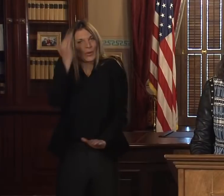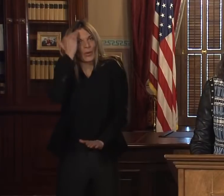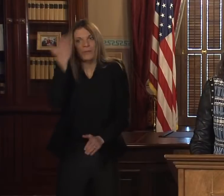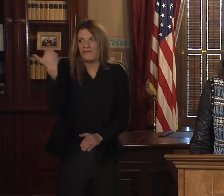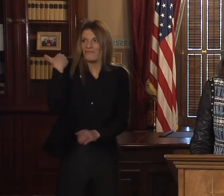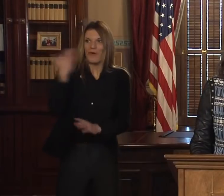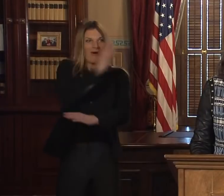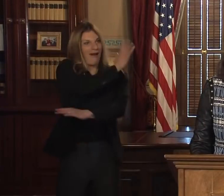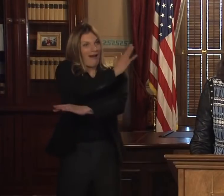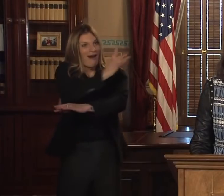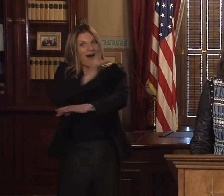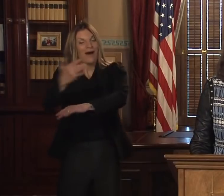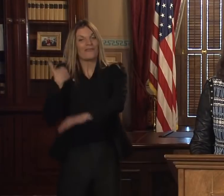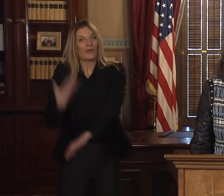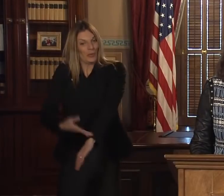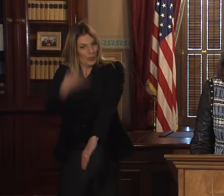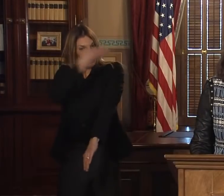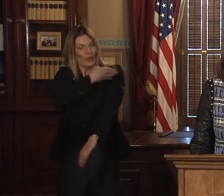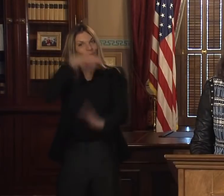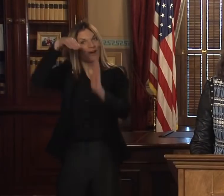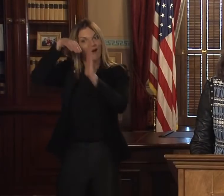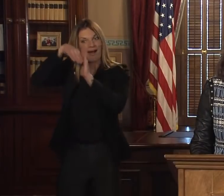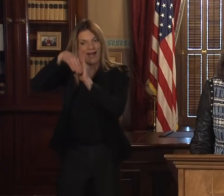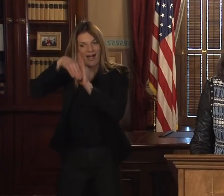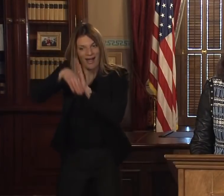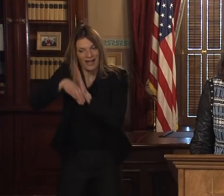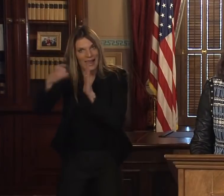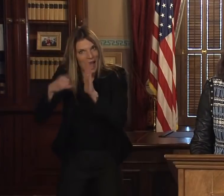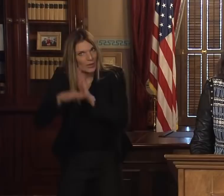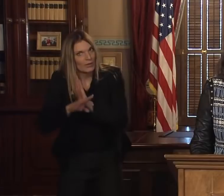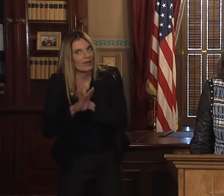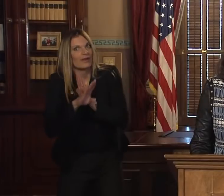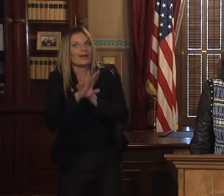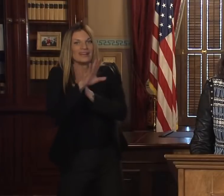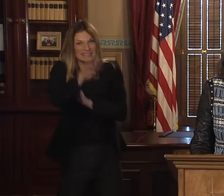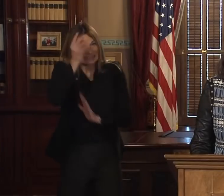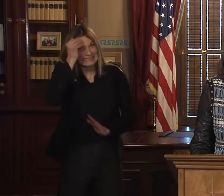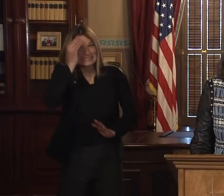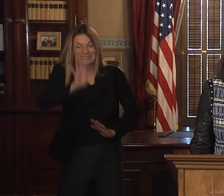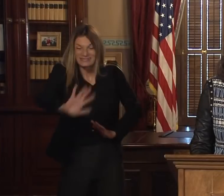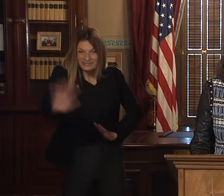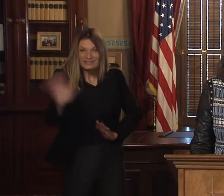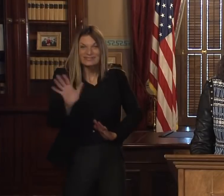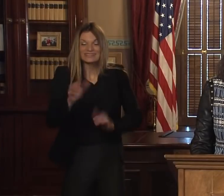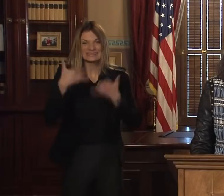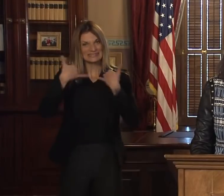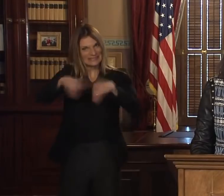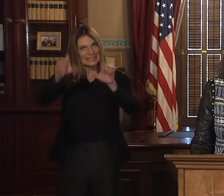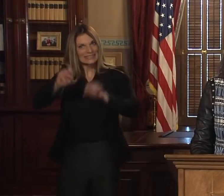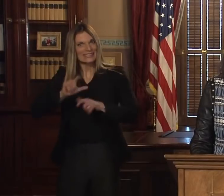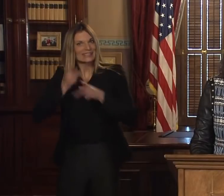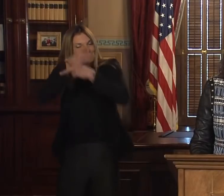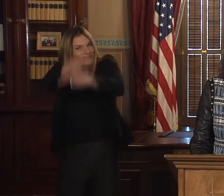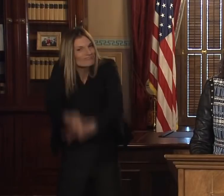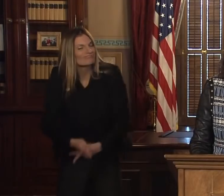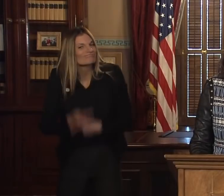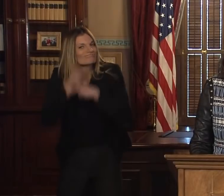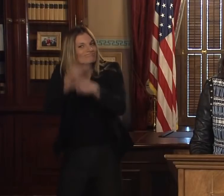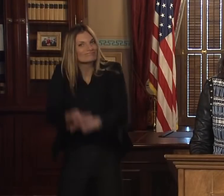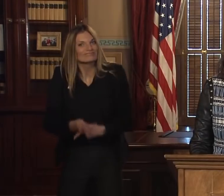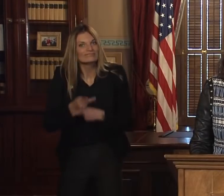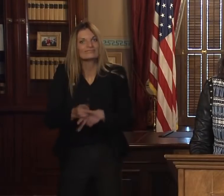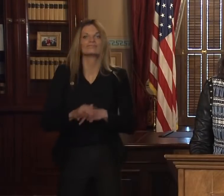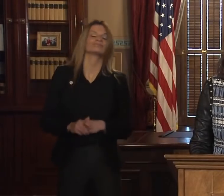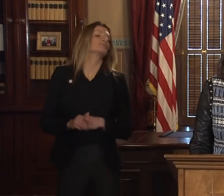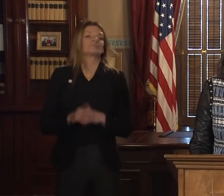successfully. Now is not the time to abandon all of these protocols or to drop our guard. It's actually